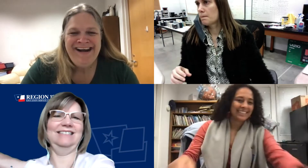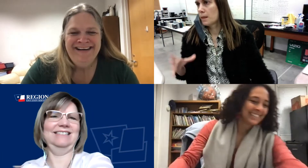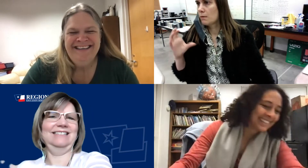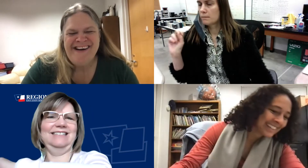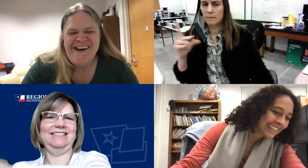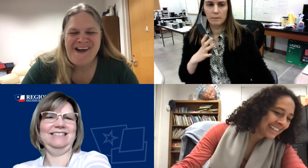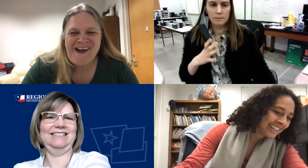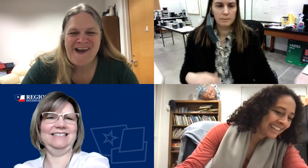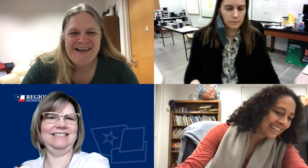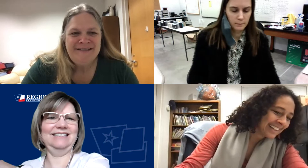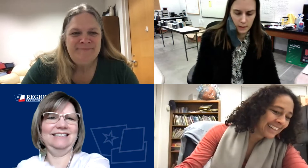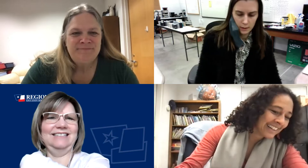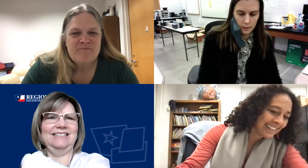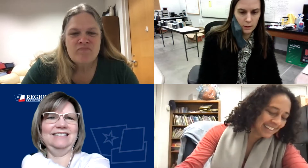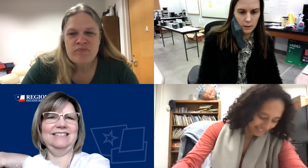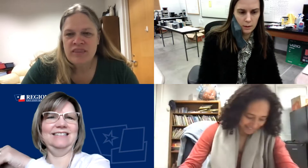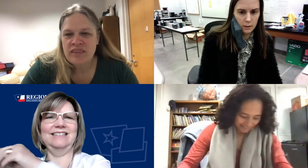Hi.